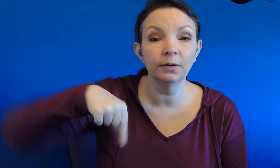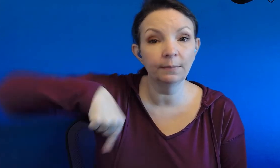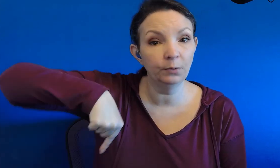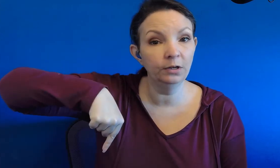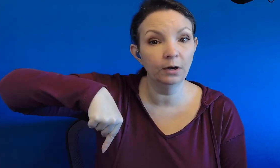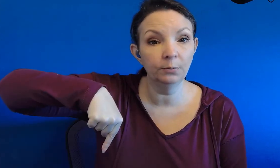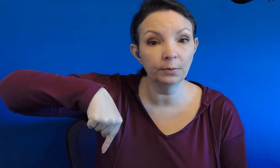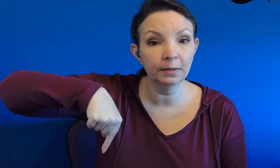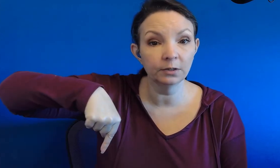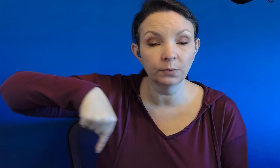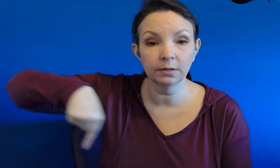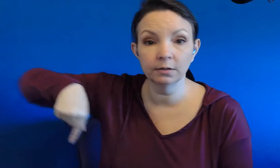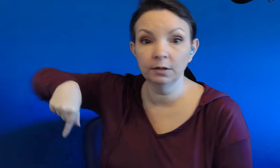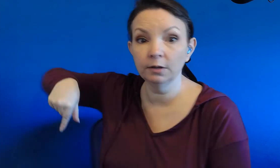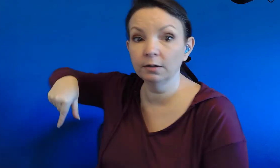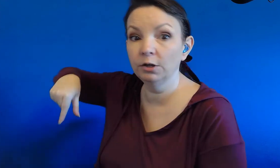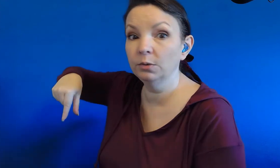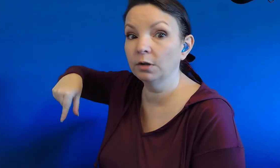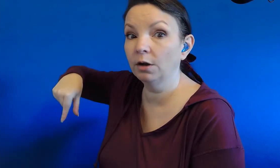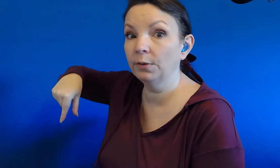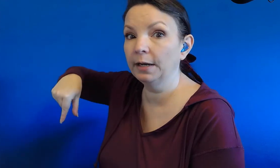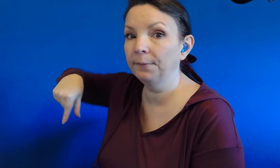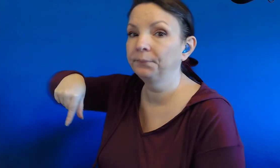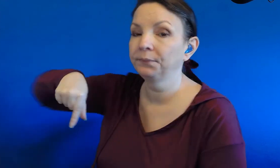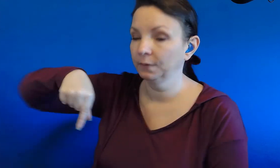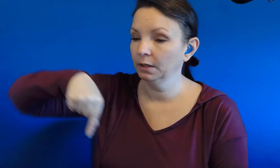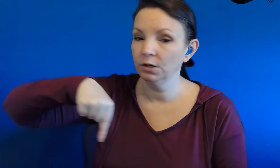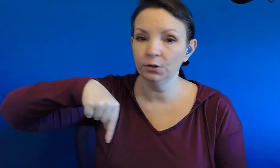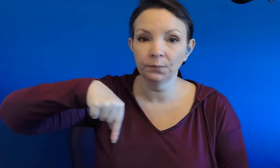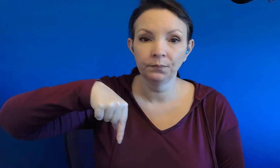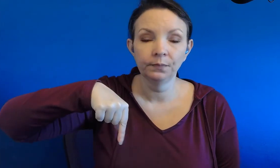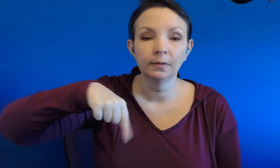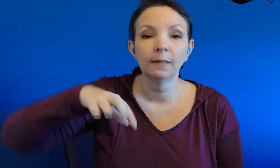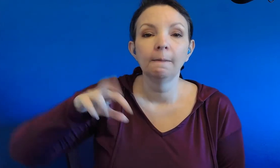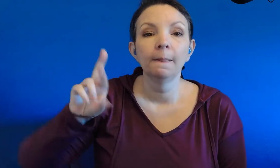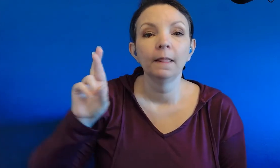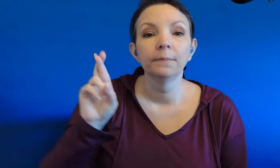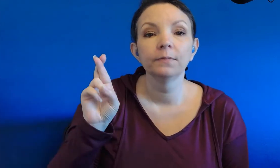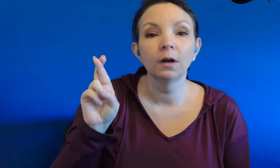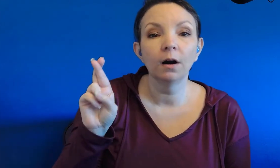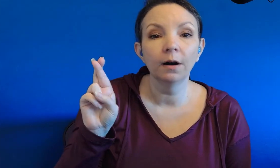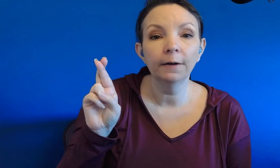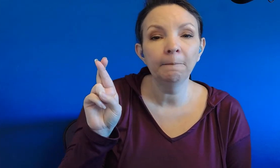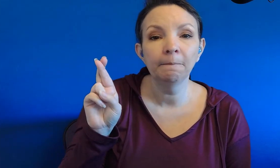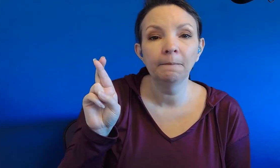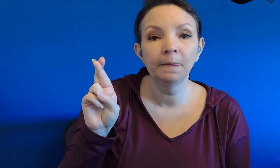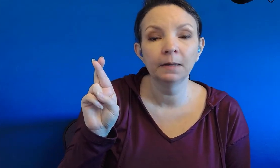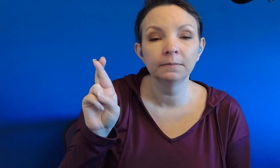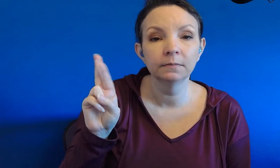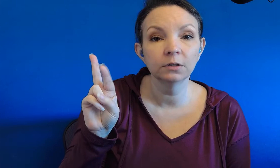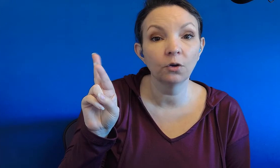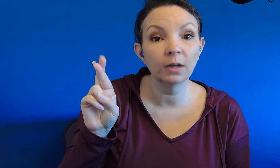your elbow up on this one. So Q is all the way down. Q. R, so cross your